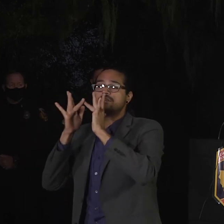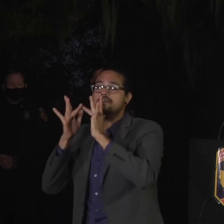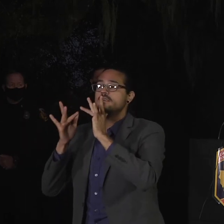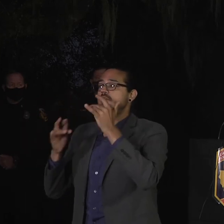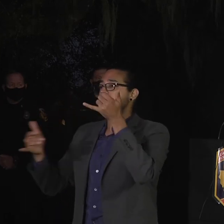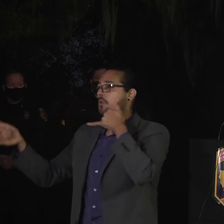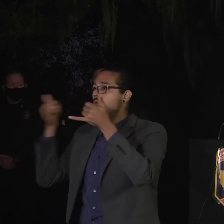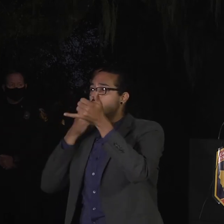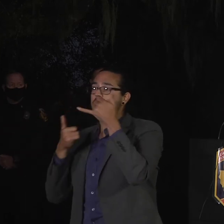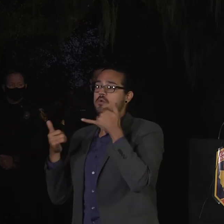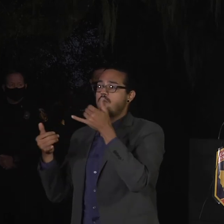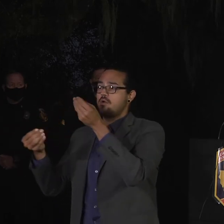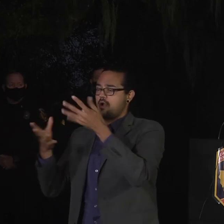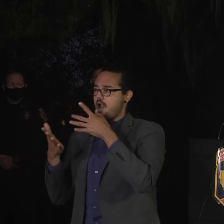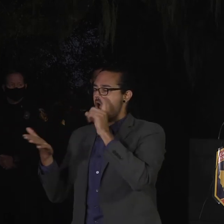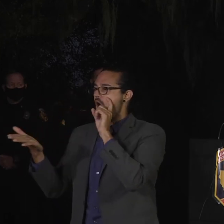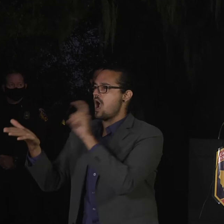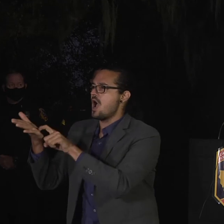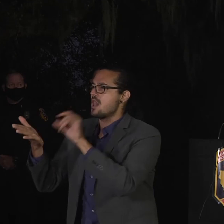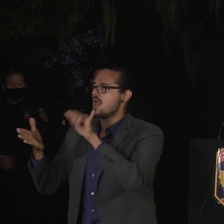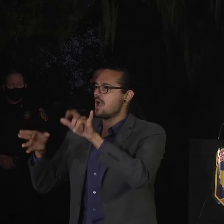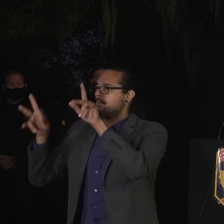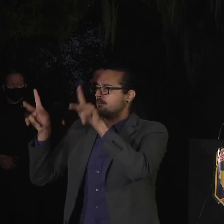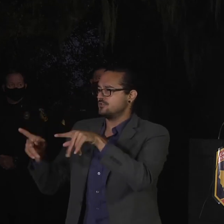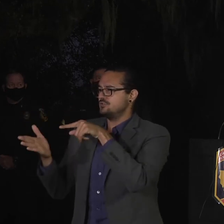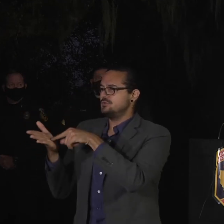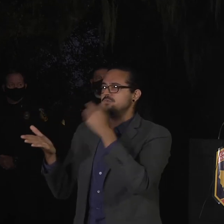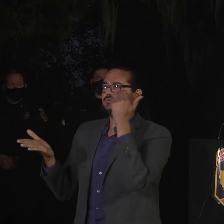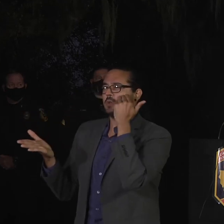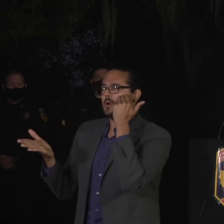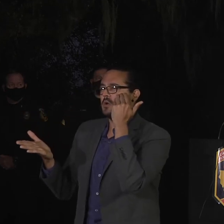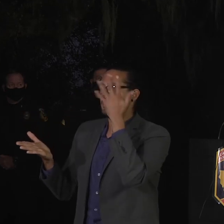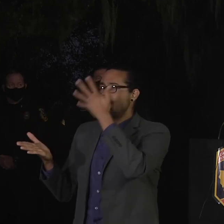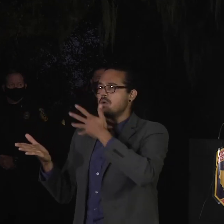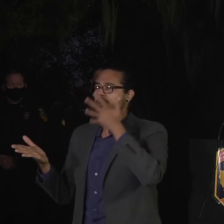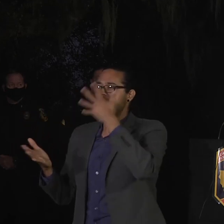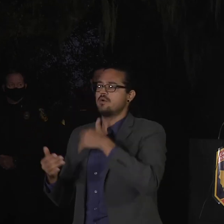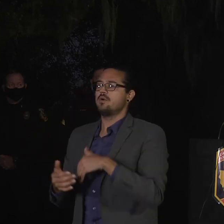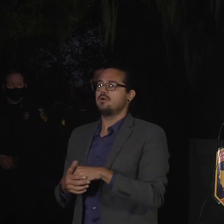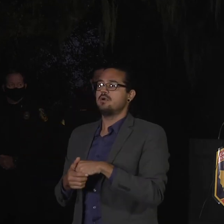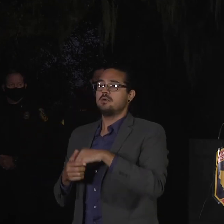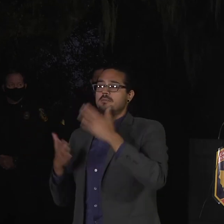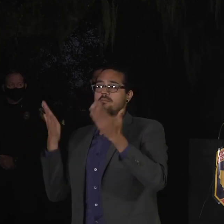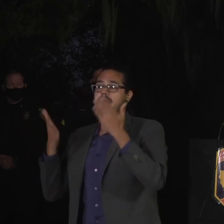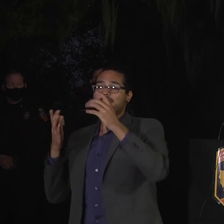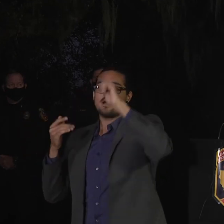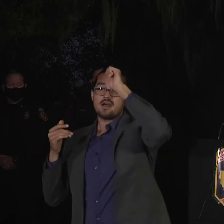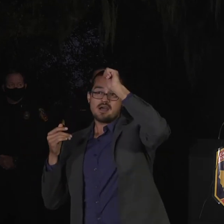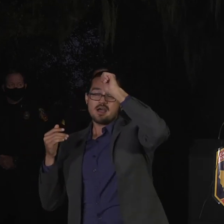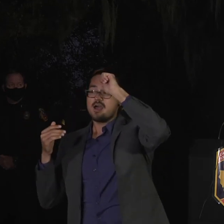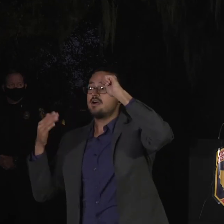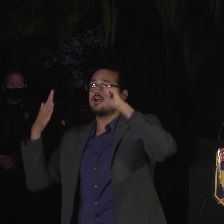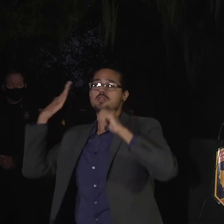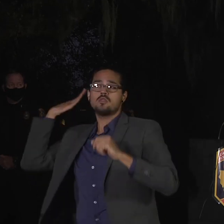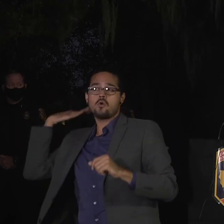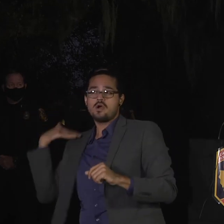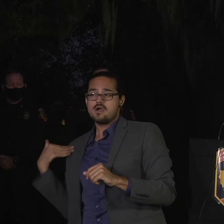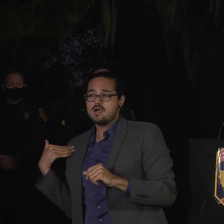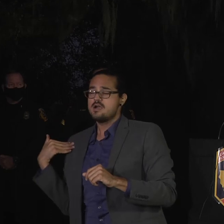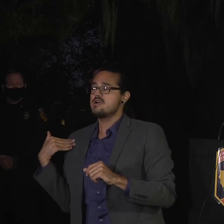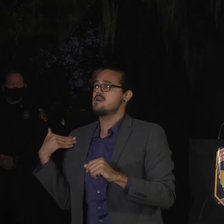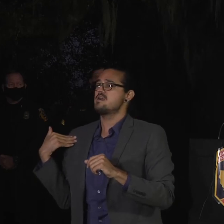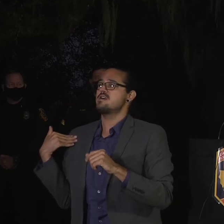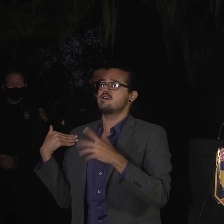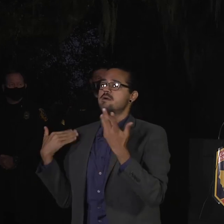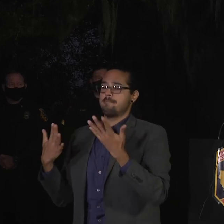us an idea of who this person is. Like I said, that green San Francisco baseball hat, the hair, the kind of the general description of this person, their